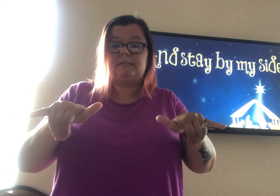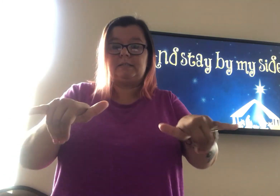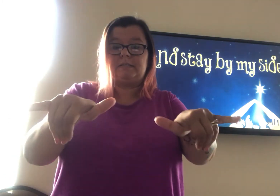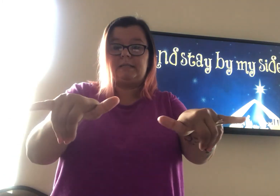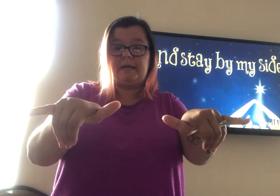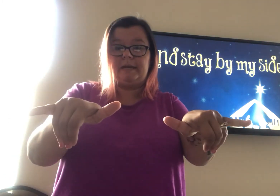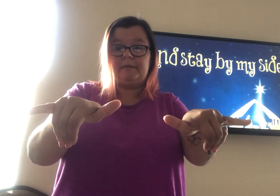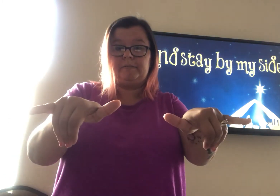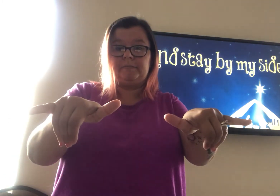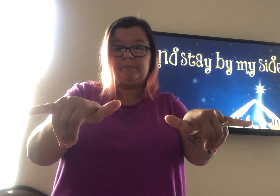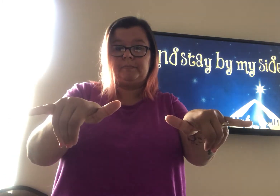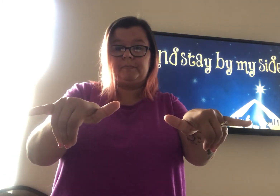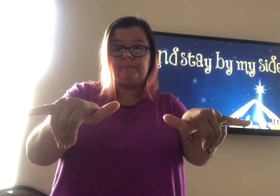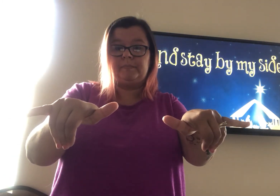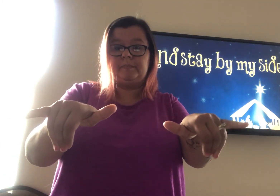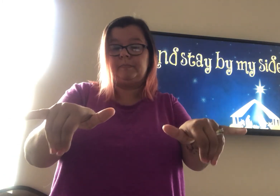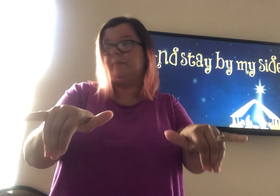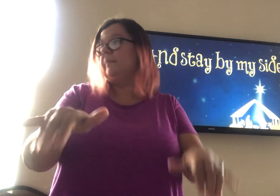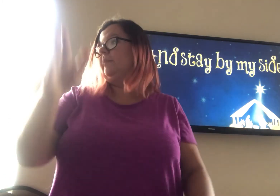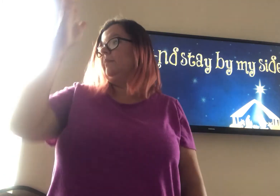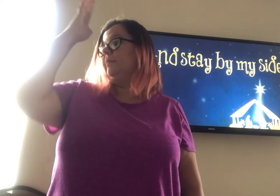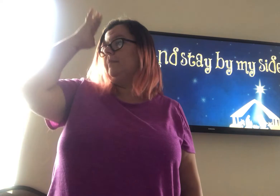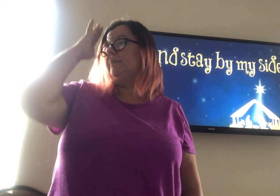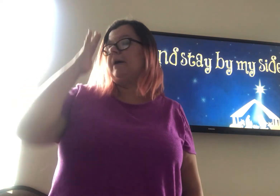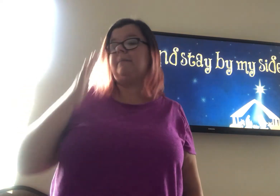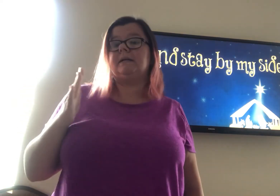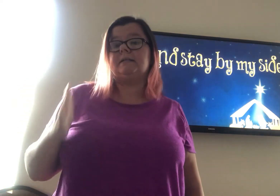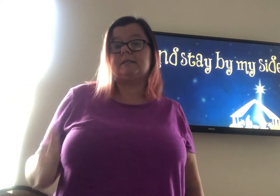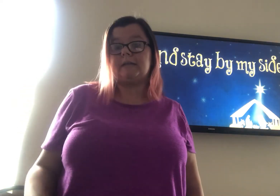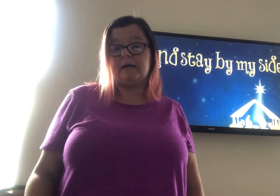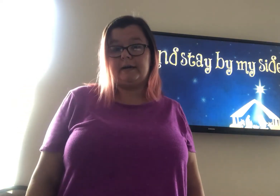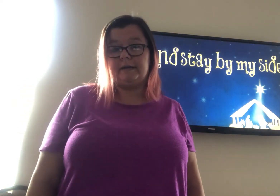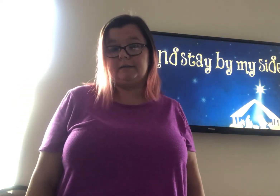stay by my side.